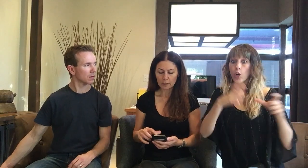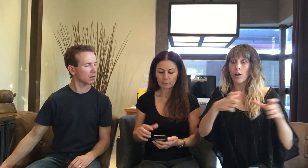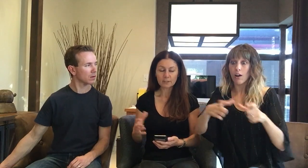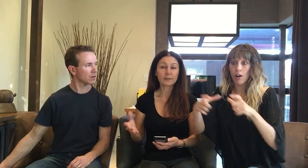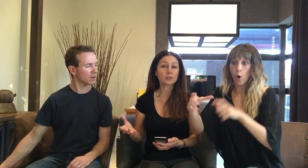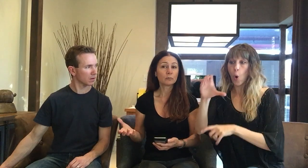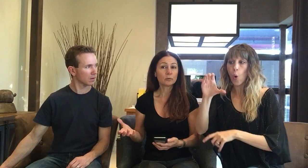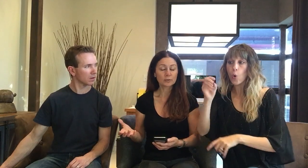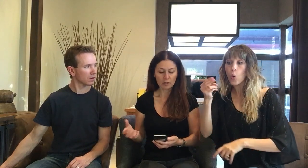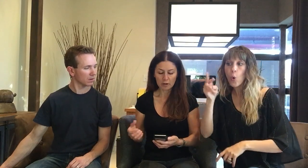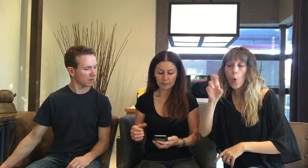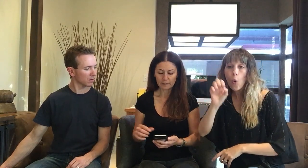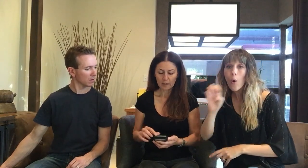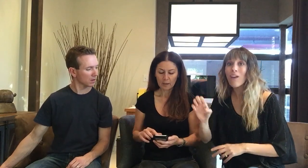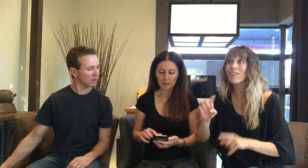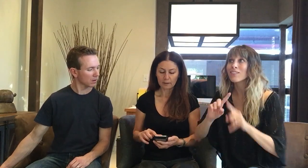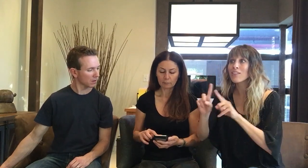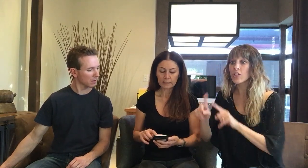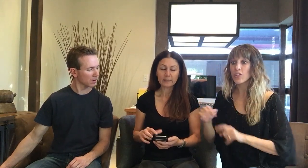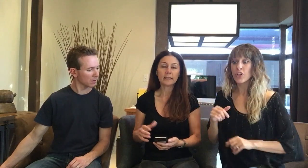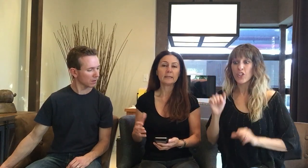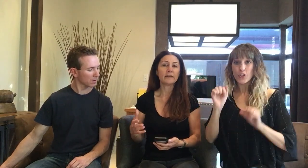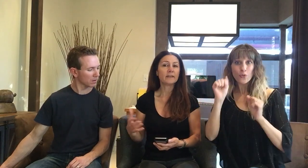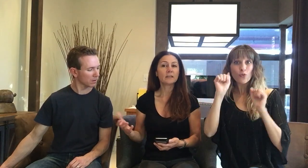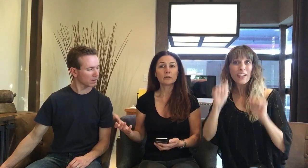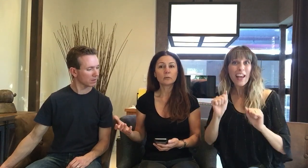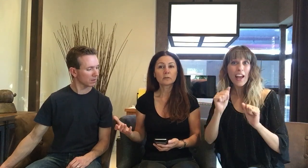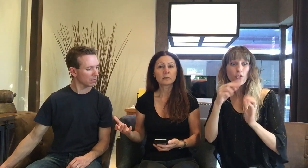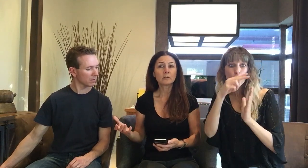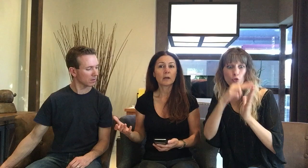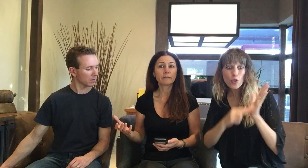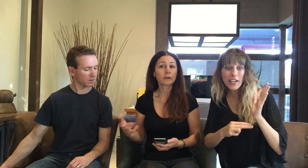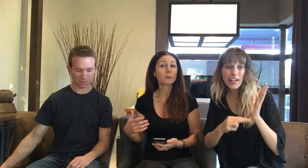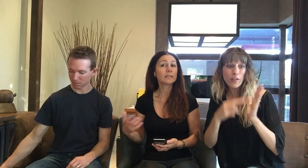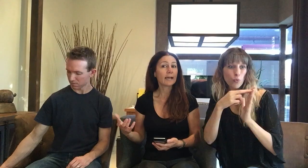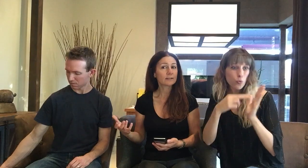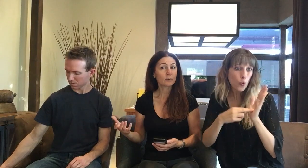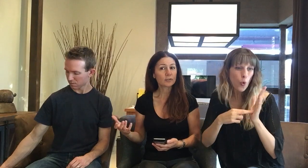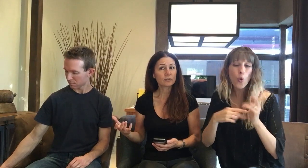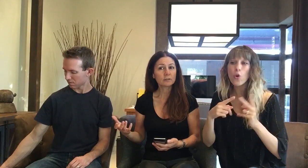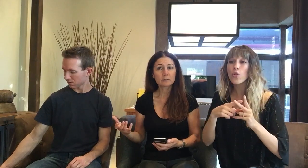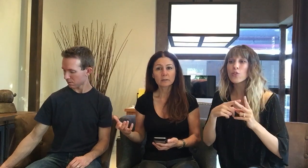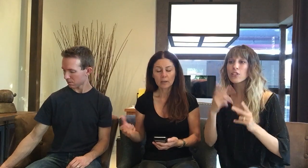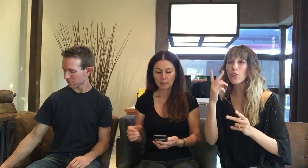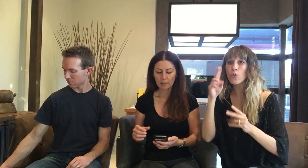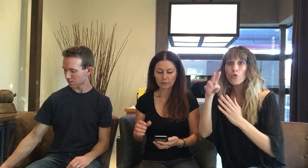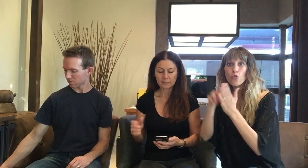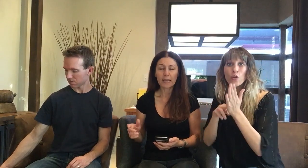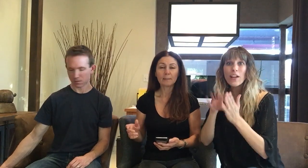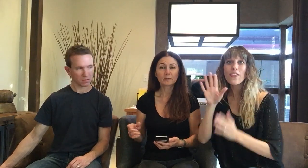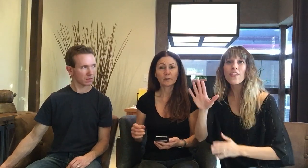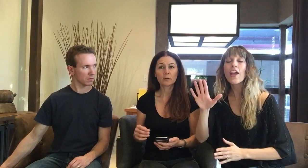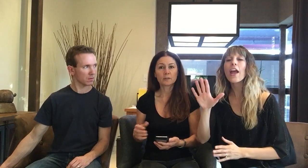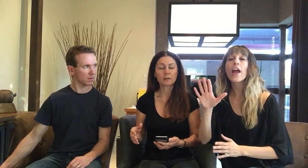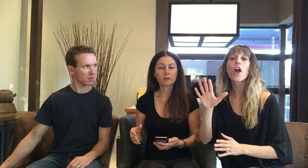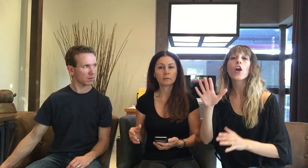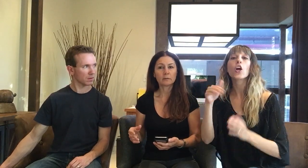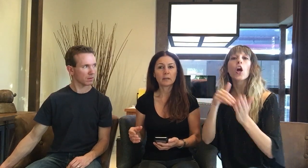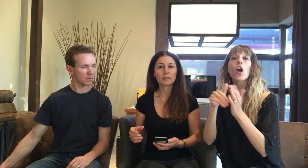our reservation rules are, read any FAQs, frequently asked questions. There's tabs for those that are